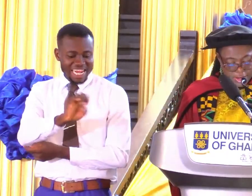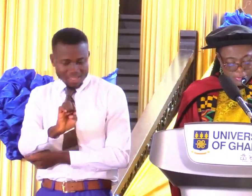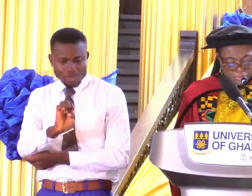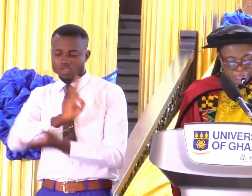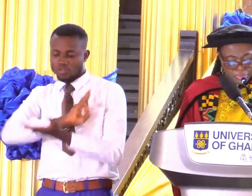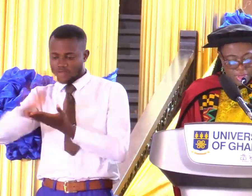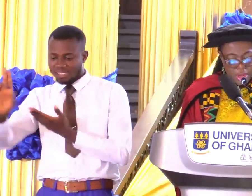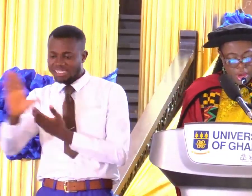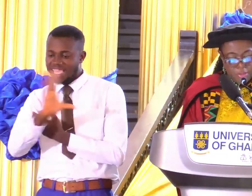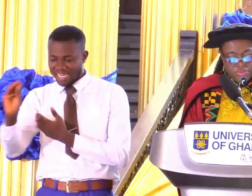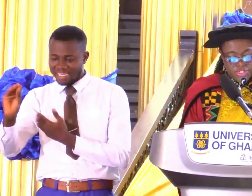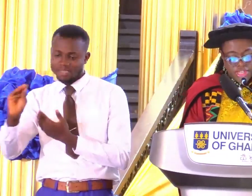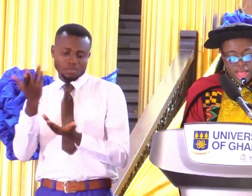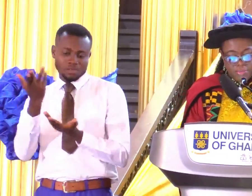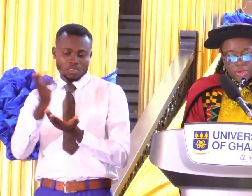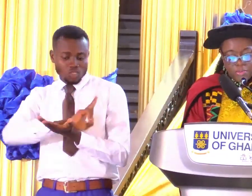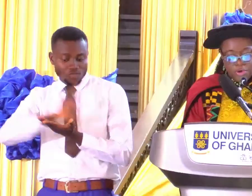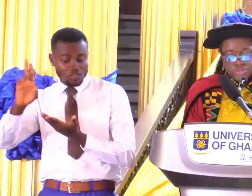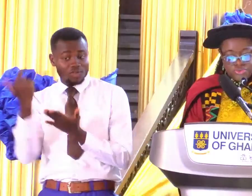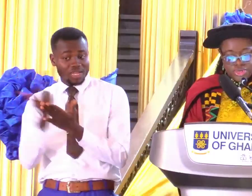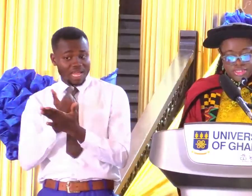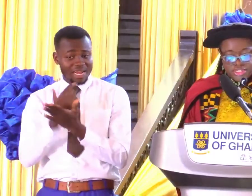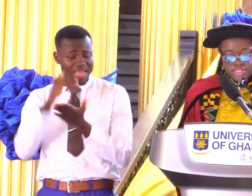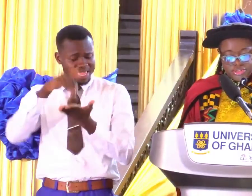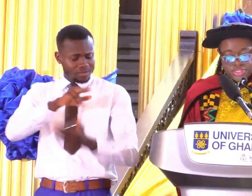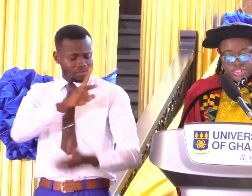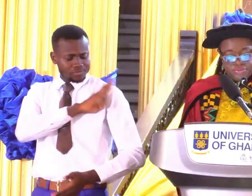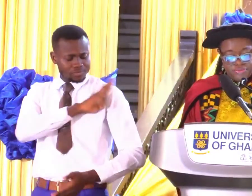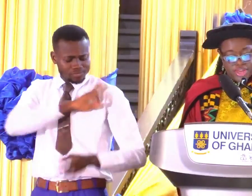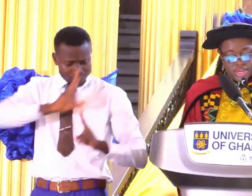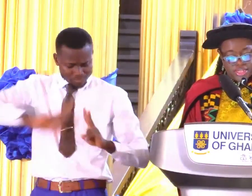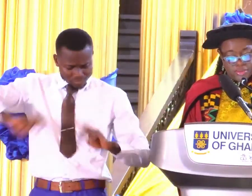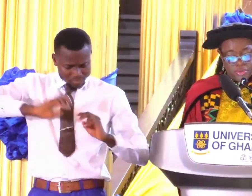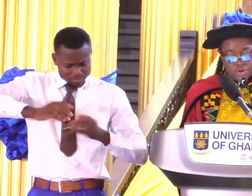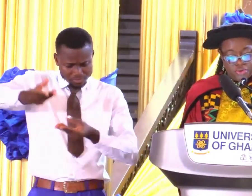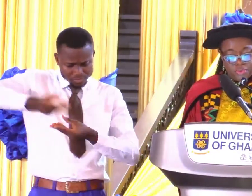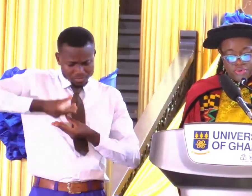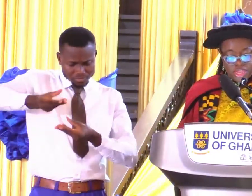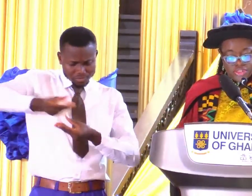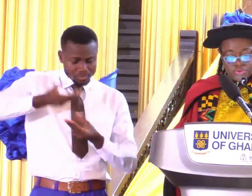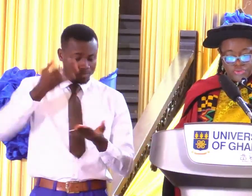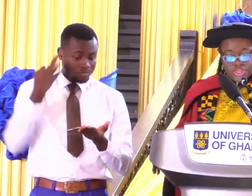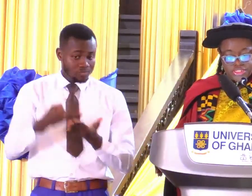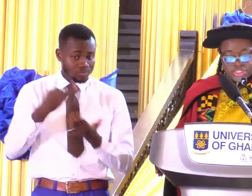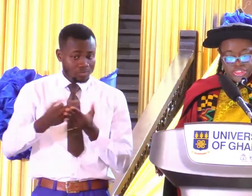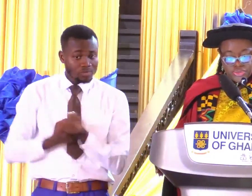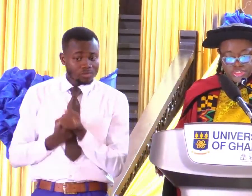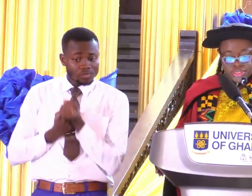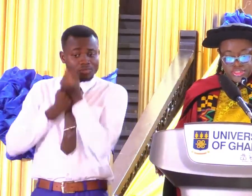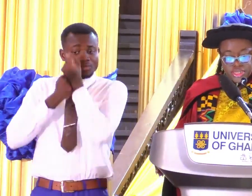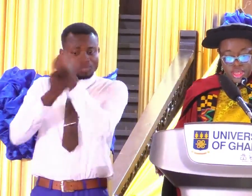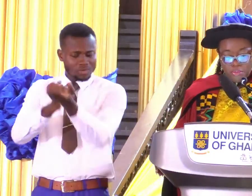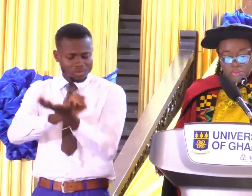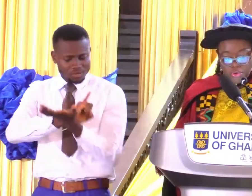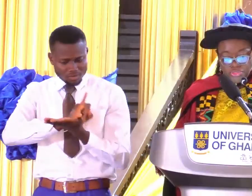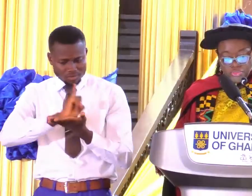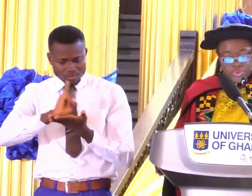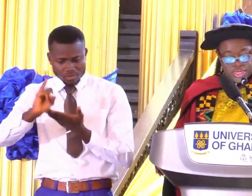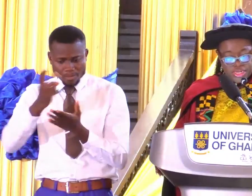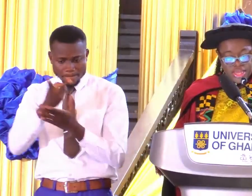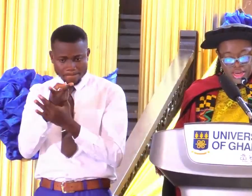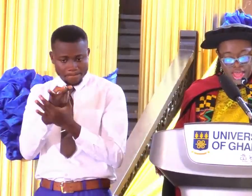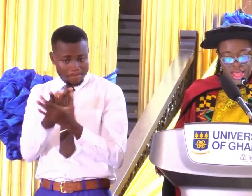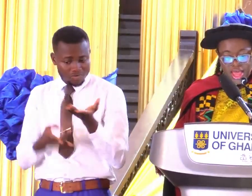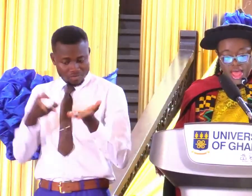Ghana. Professor Appiah-Opong's research has received funding support from a range of institutions, both